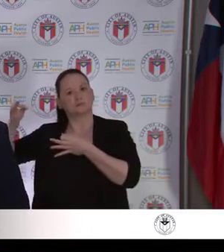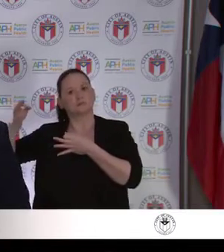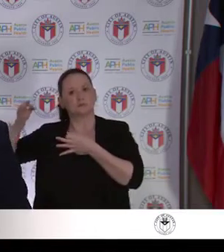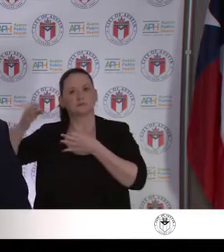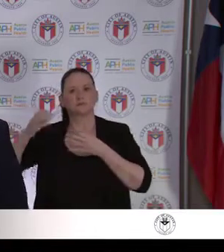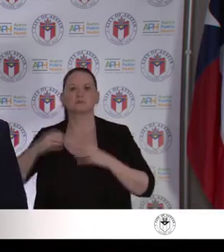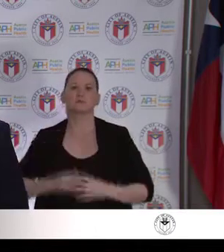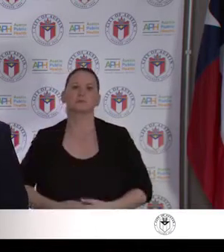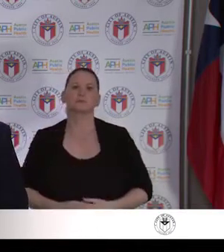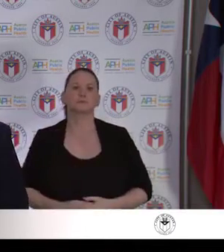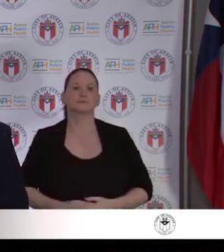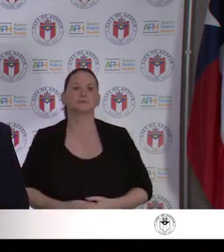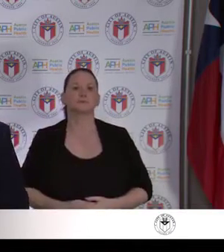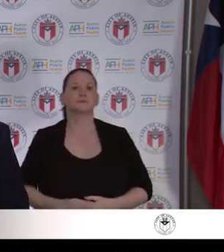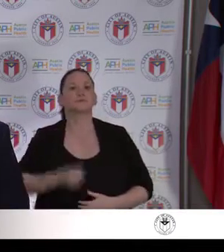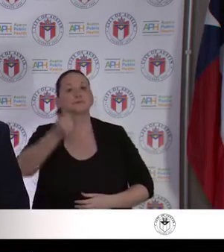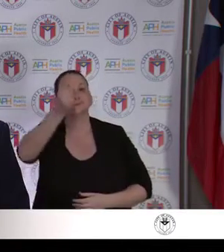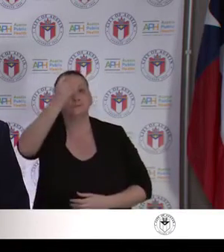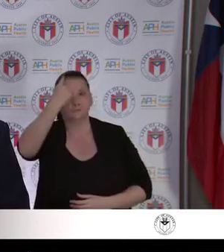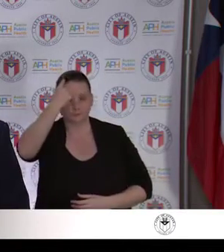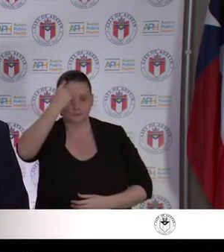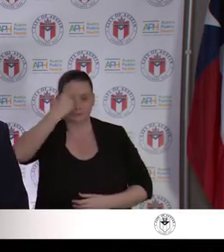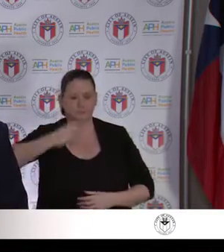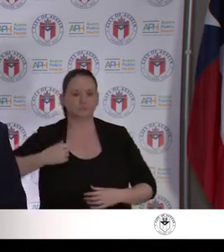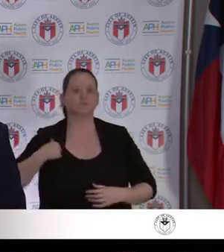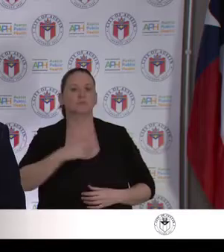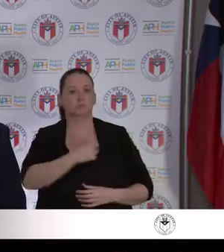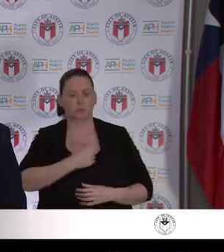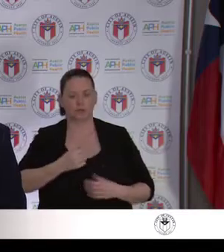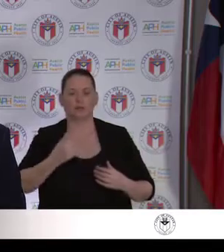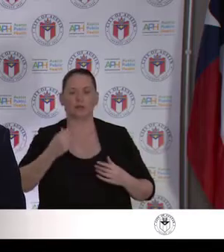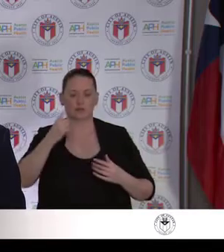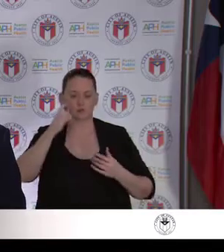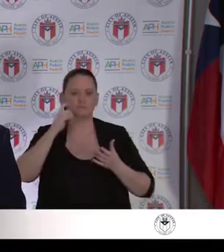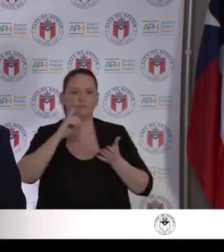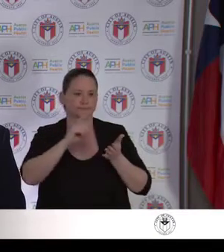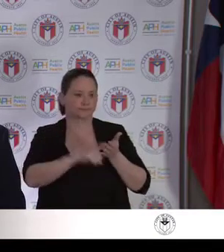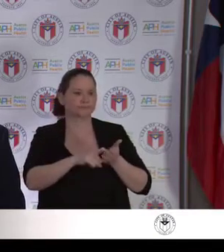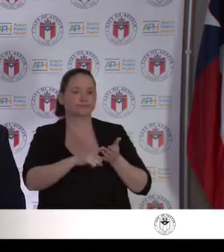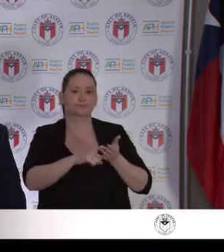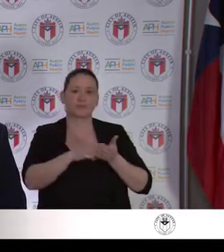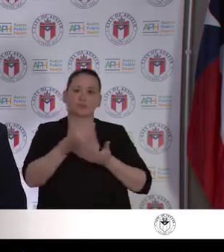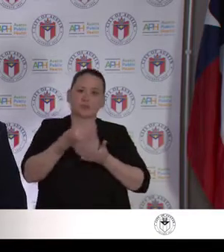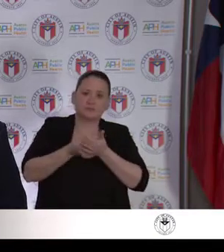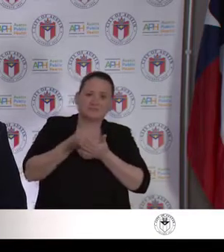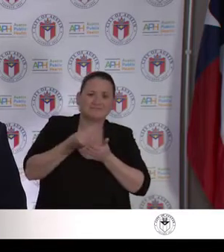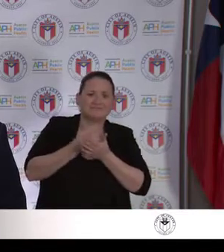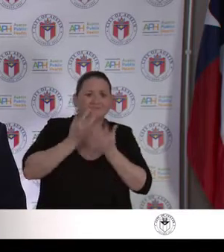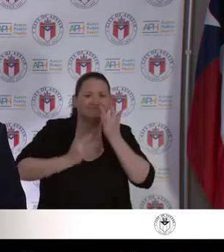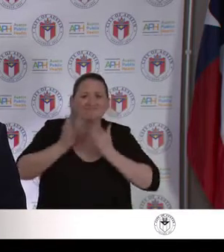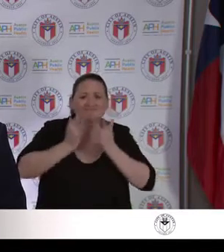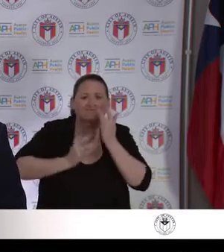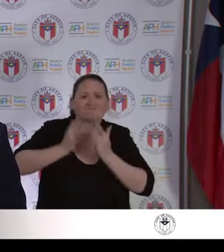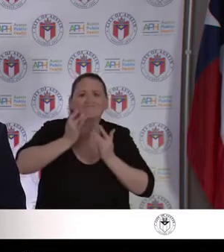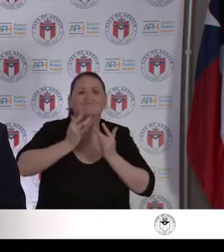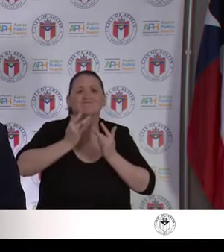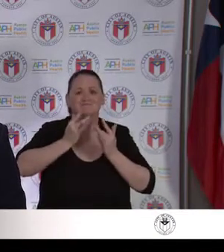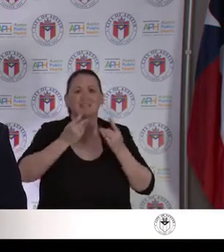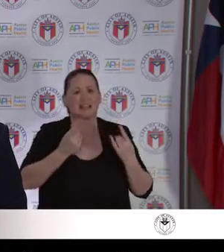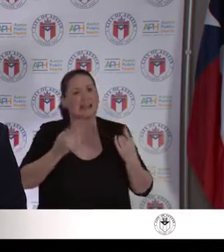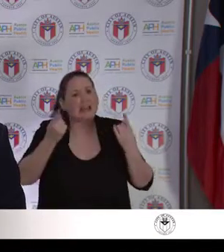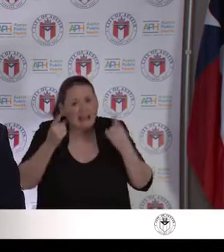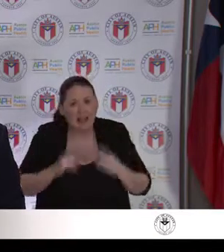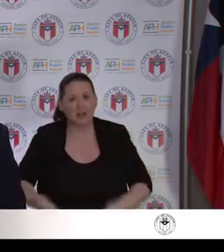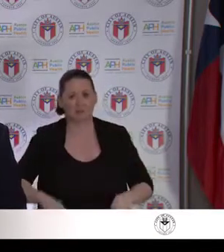making. At the same time, we recognize that the economic hardships that are